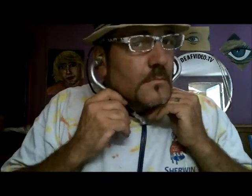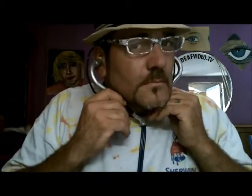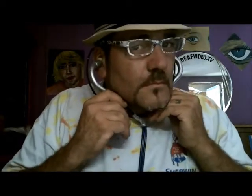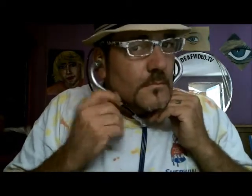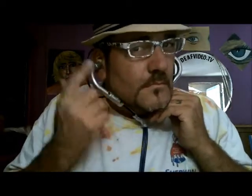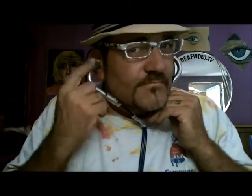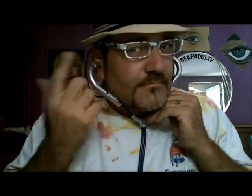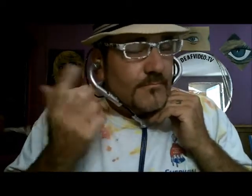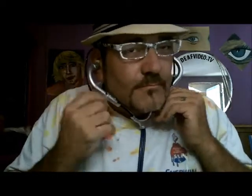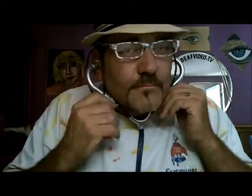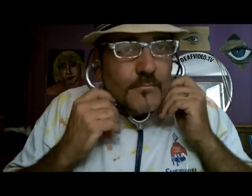Let's see if we're both right.